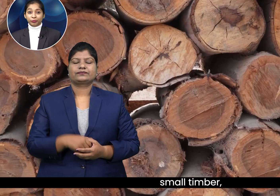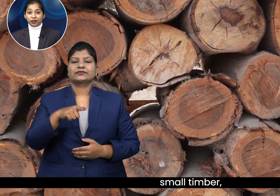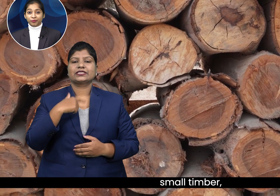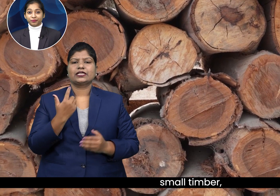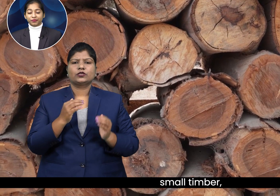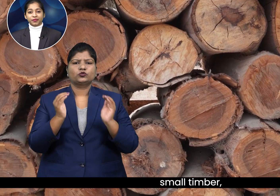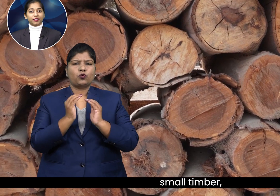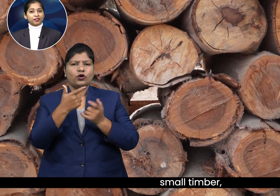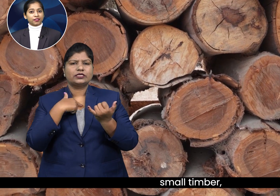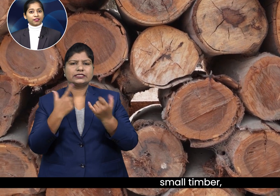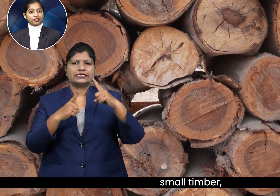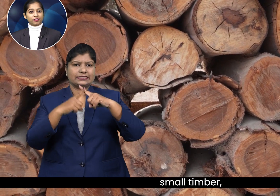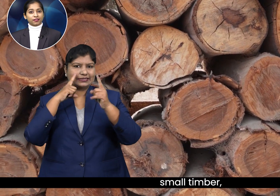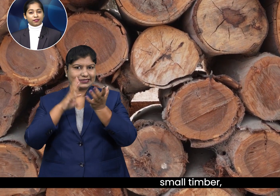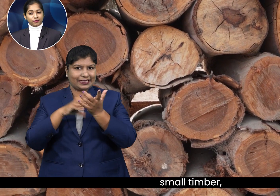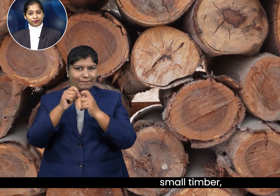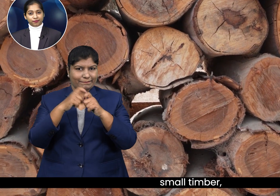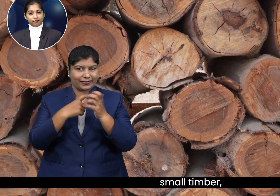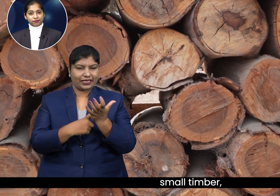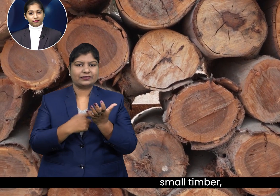Small timber